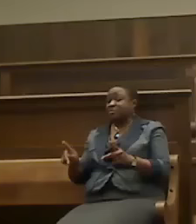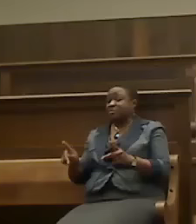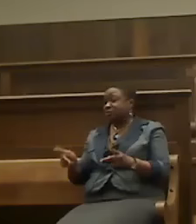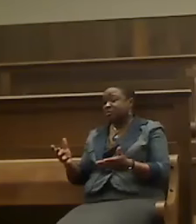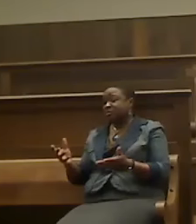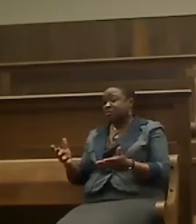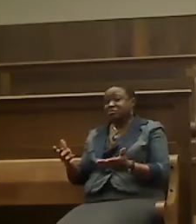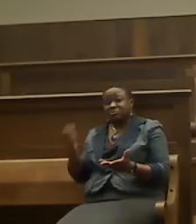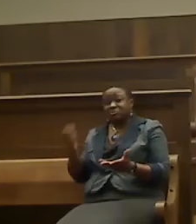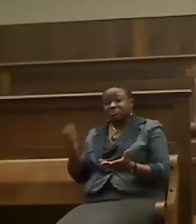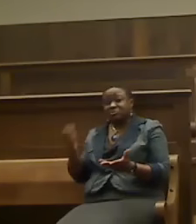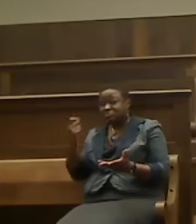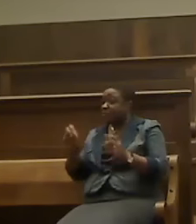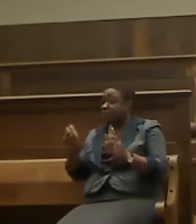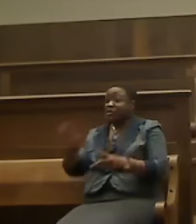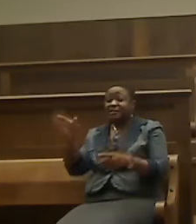come around before